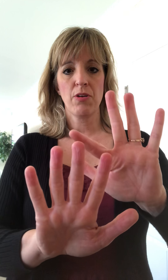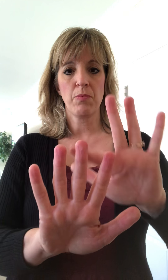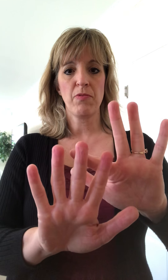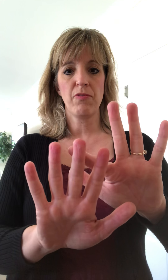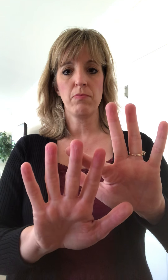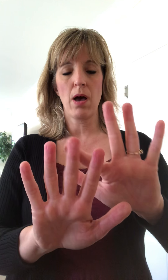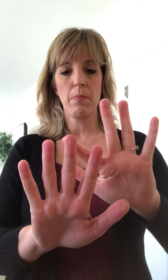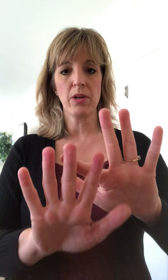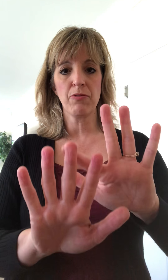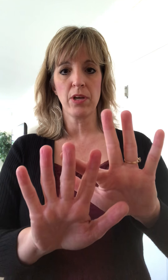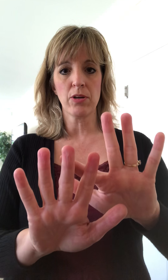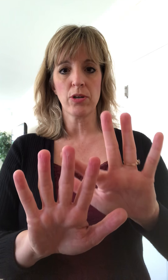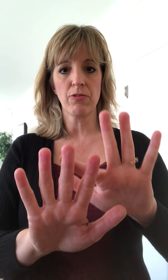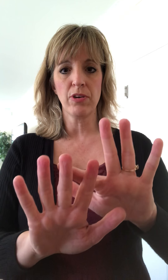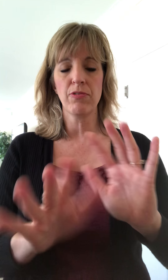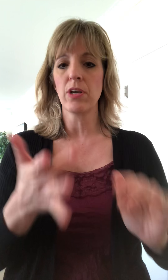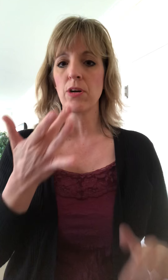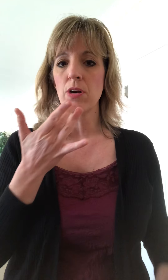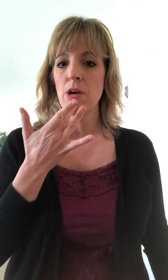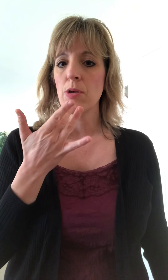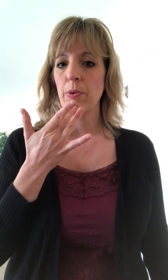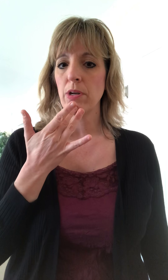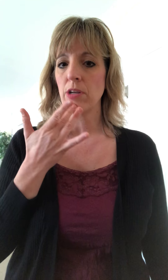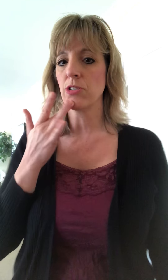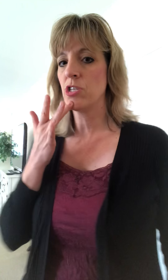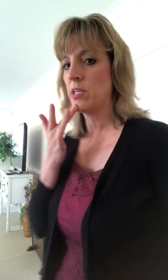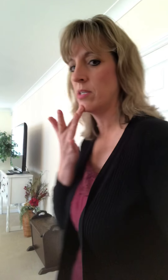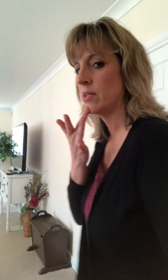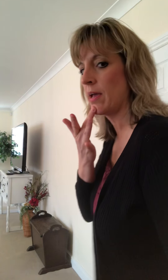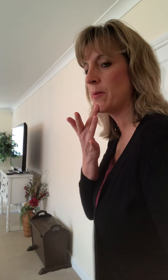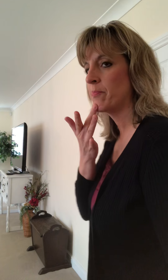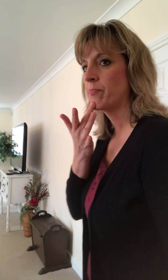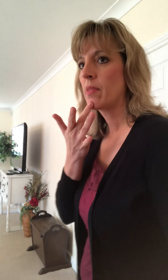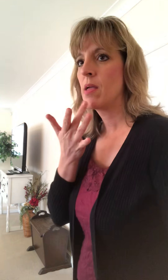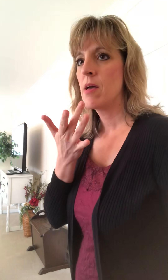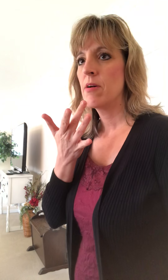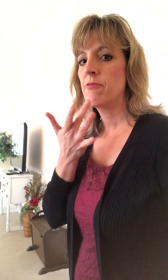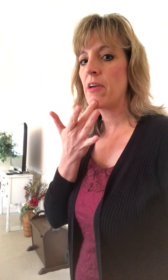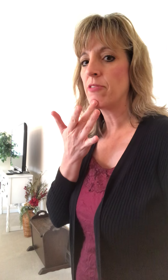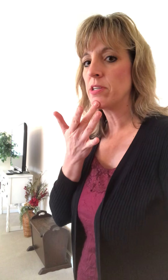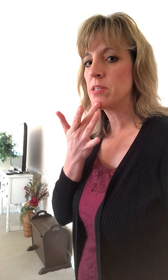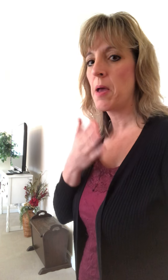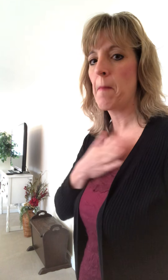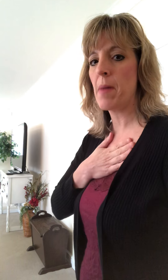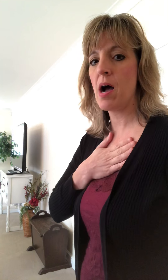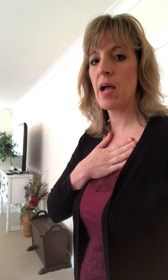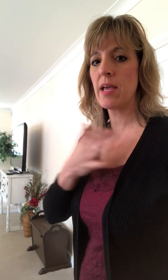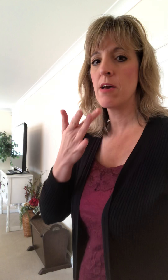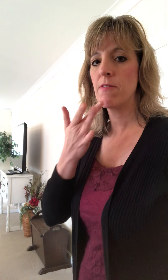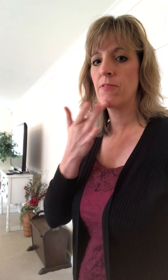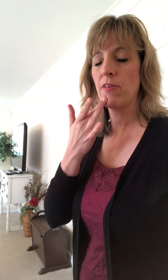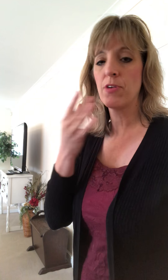your middle finger, your feel finger, you put it on your chin, okay? Favorite. My